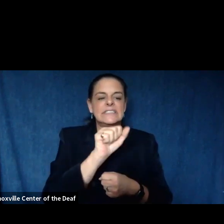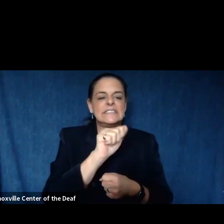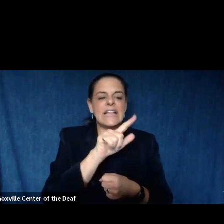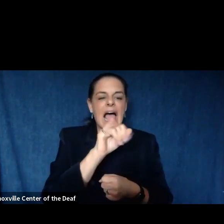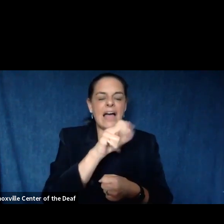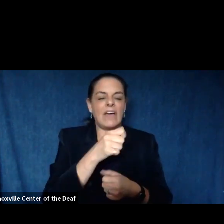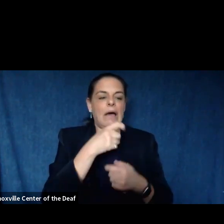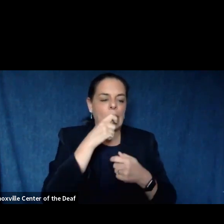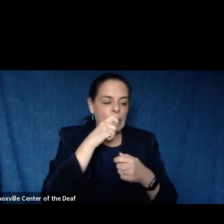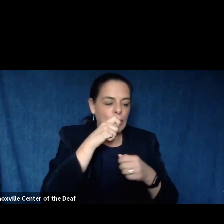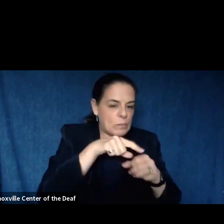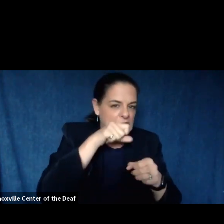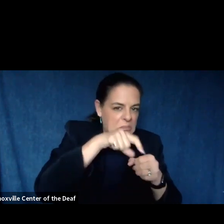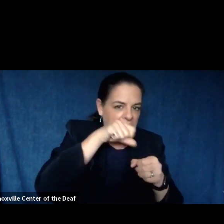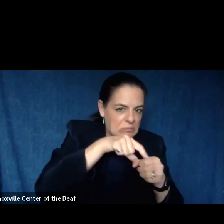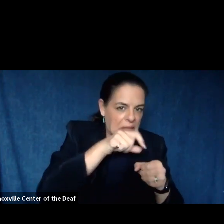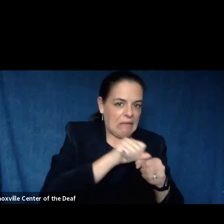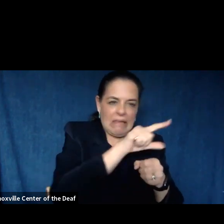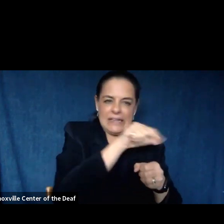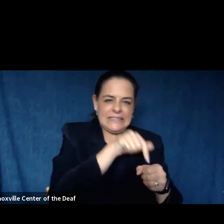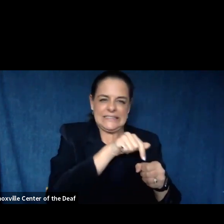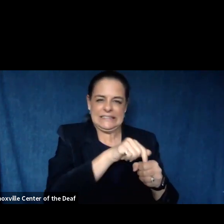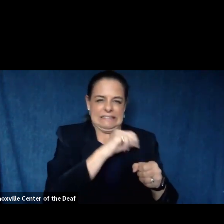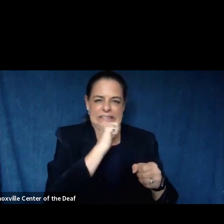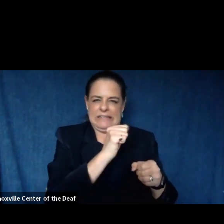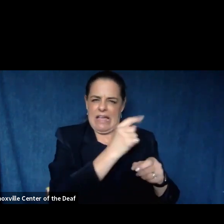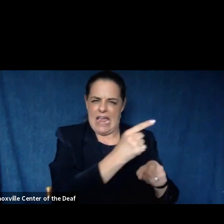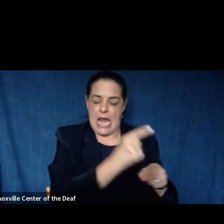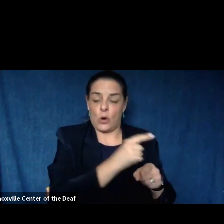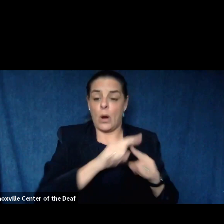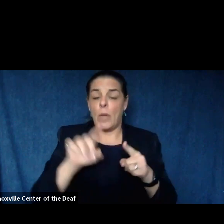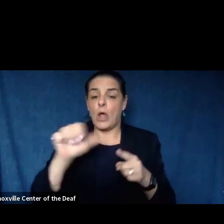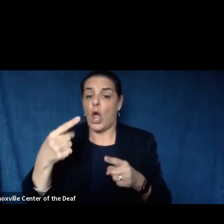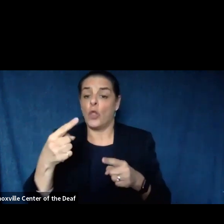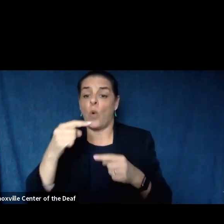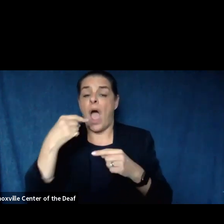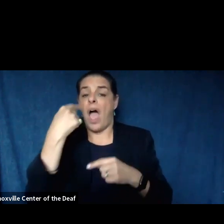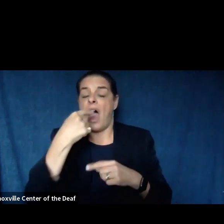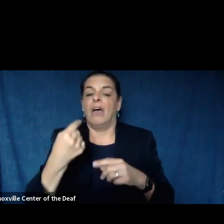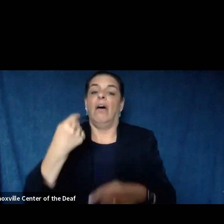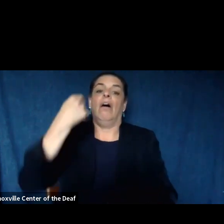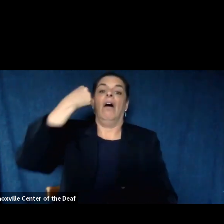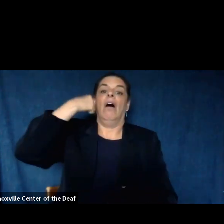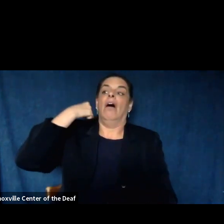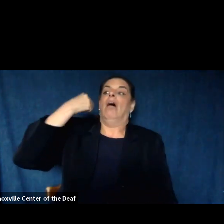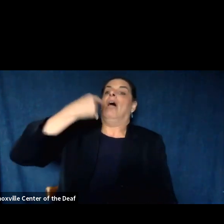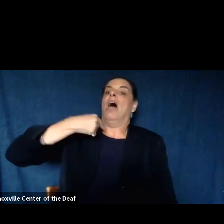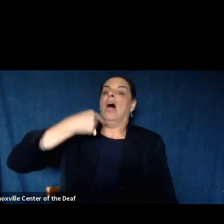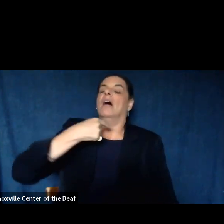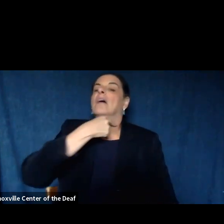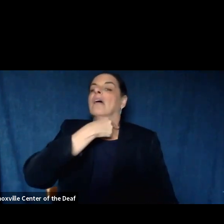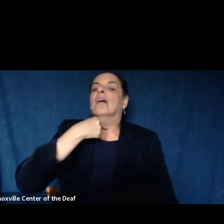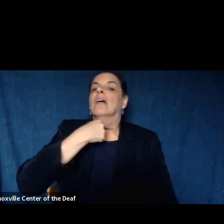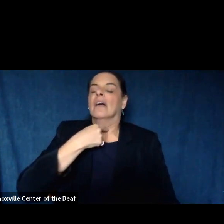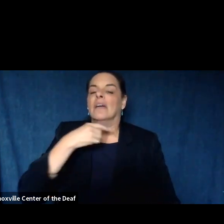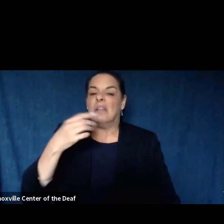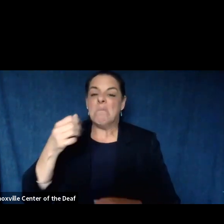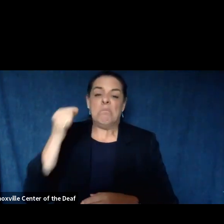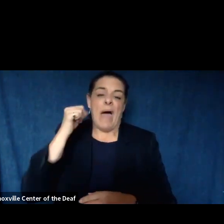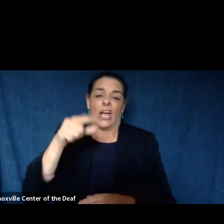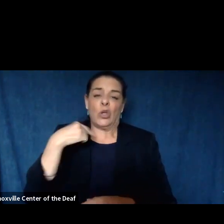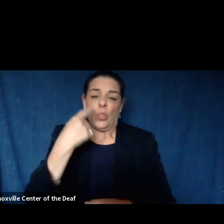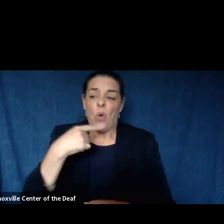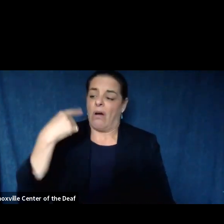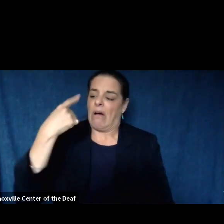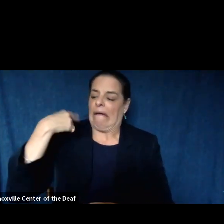not aware of those being accurate. The other one's a swab that goes into the back of your throat, your oral pharyngeal cavity, and gets